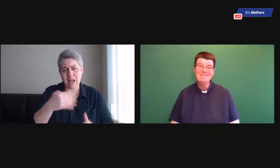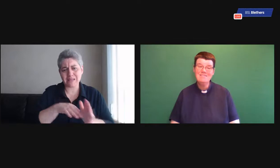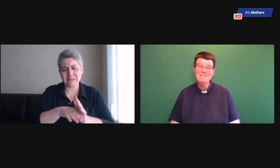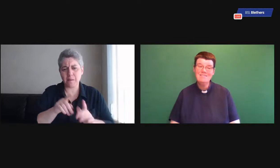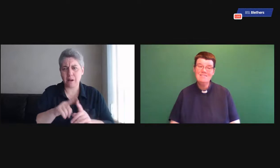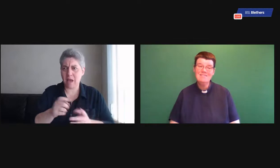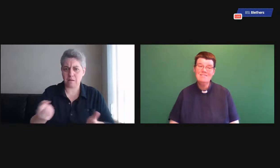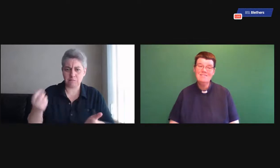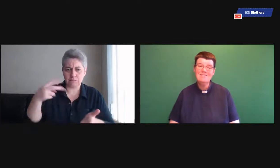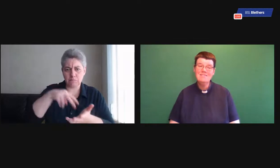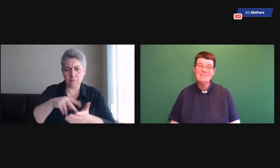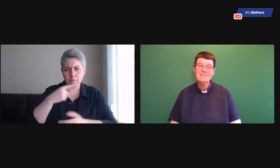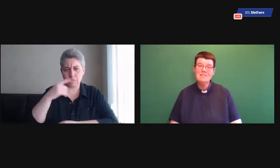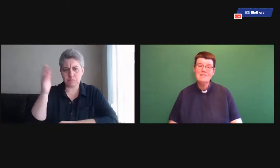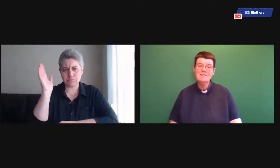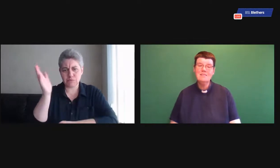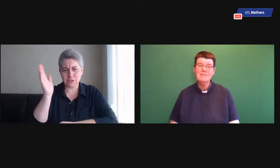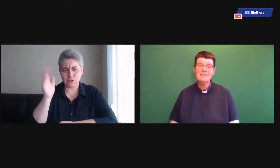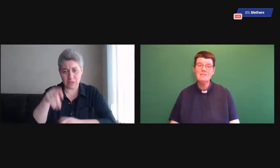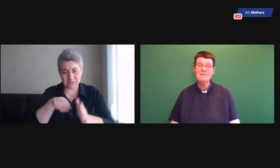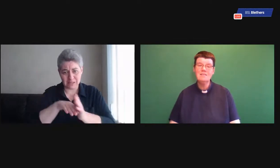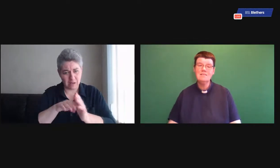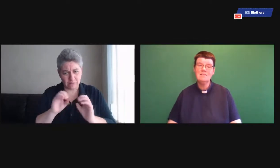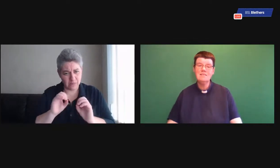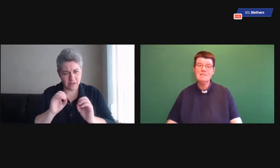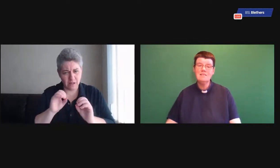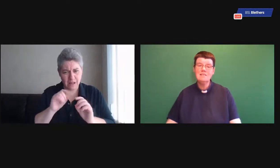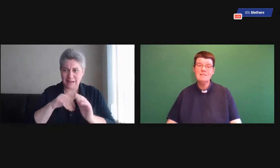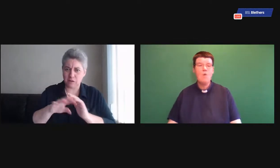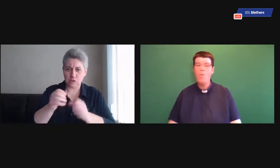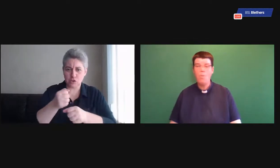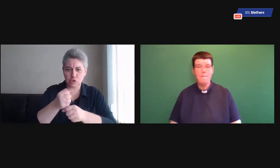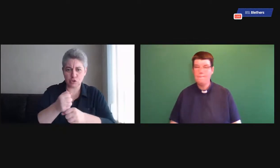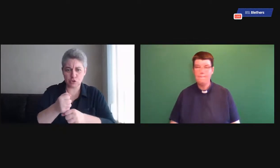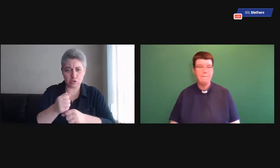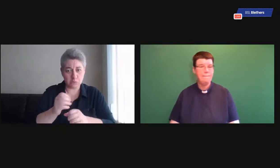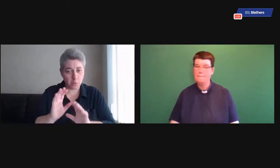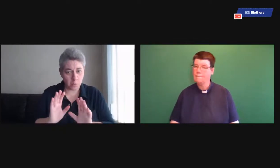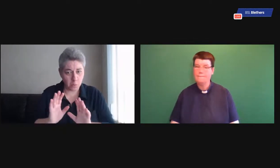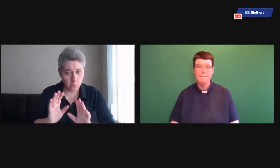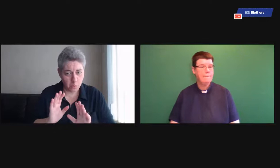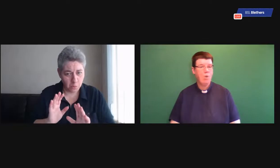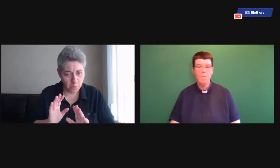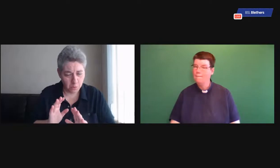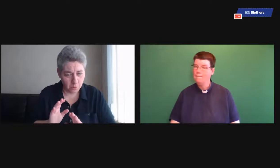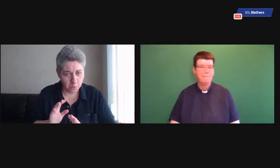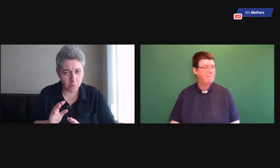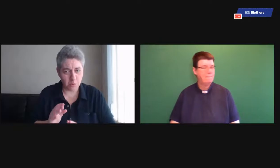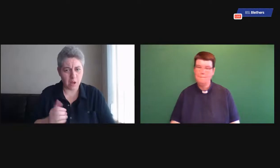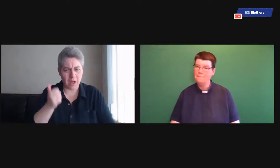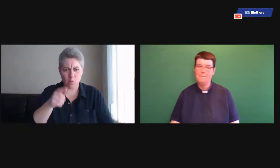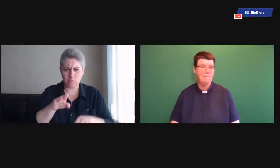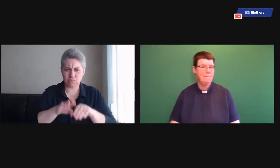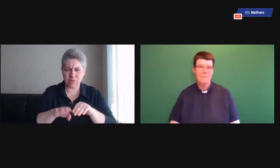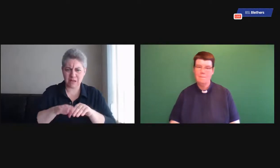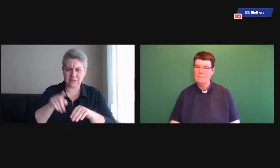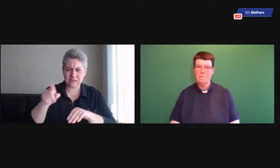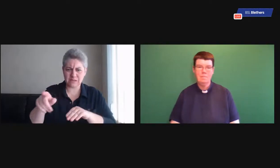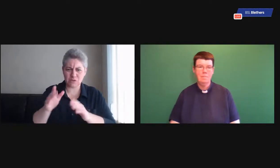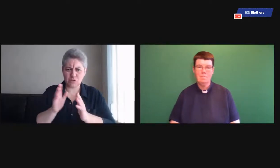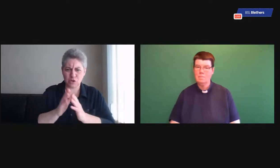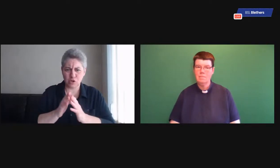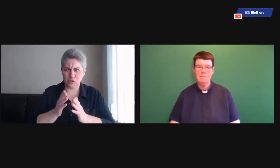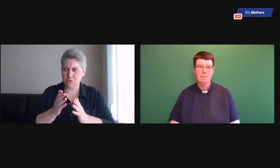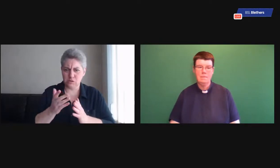and turn over. So do you do anything like stand-up exams, like in the church where you